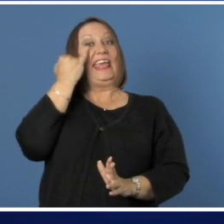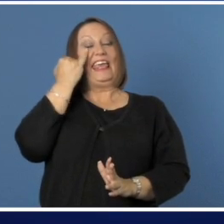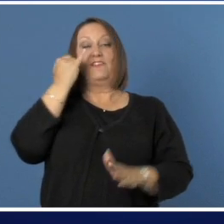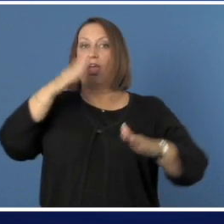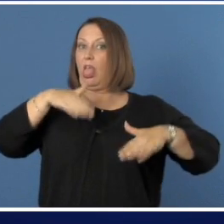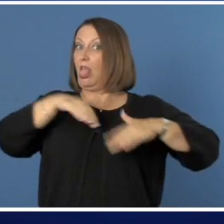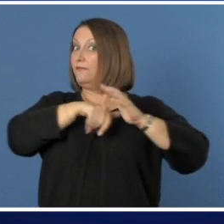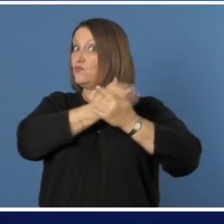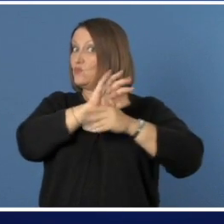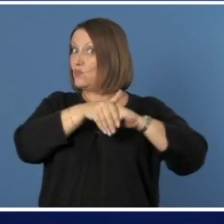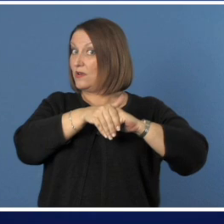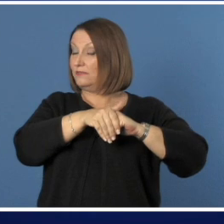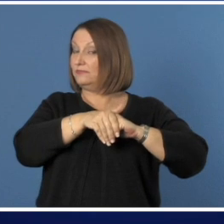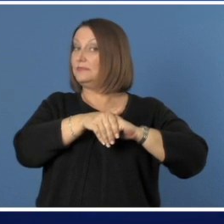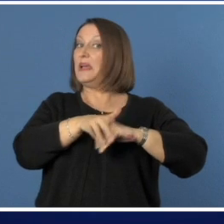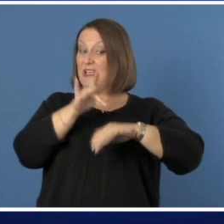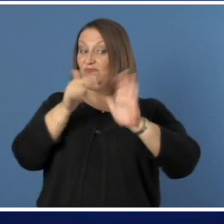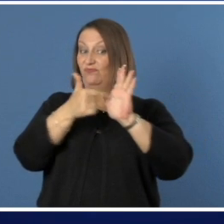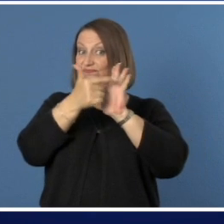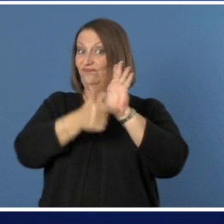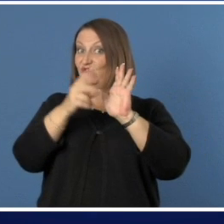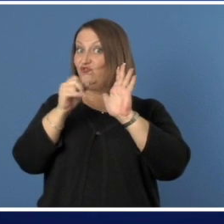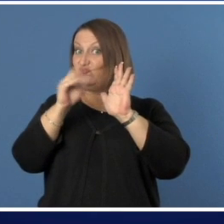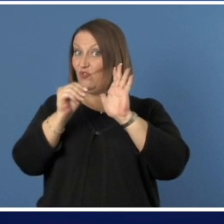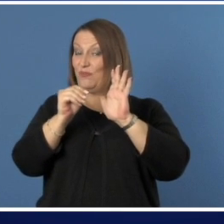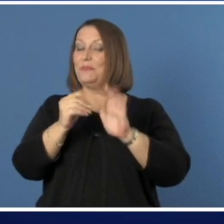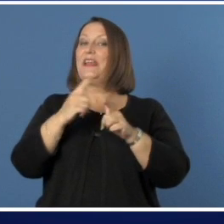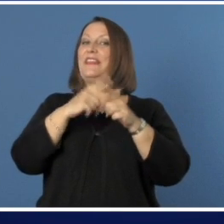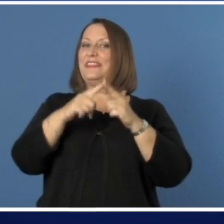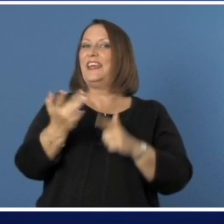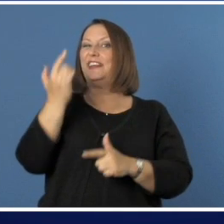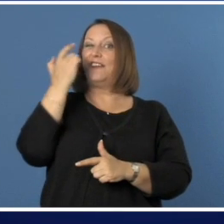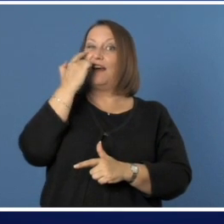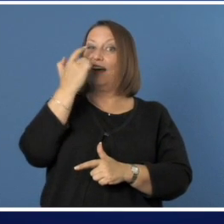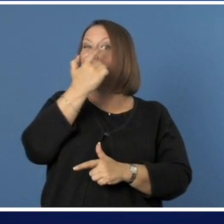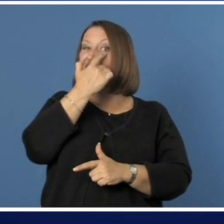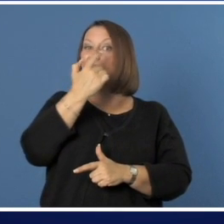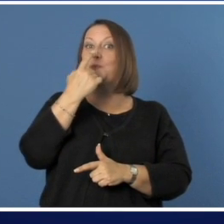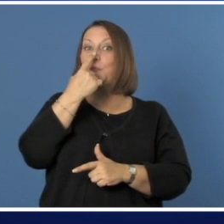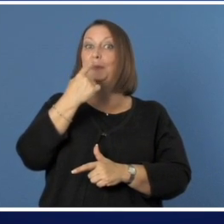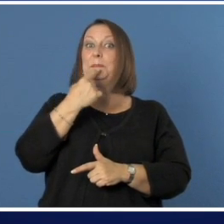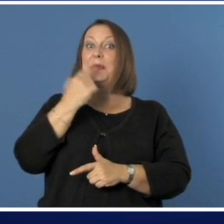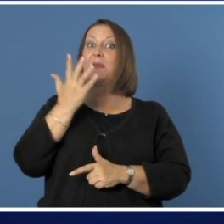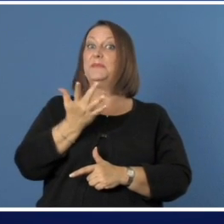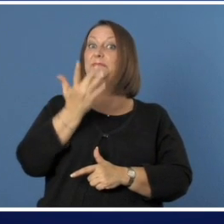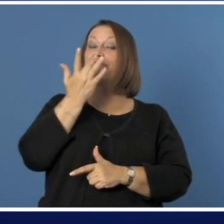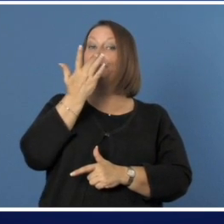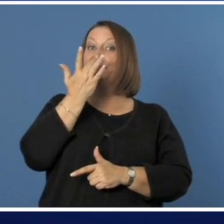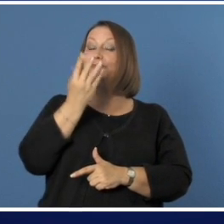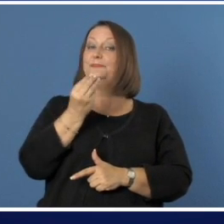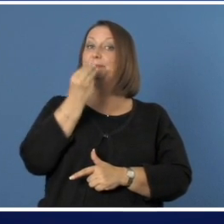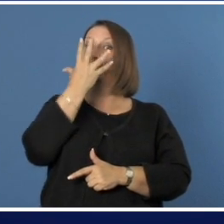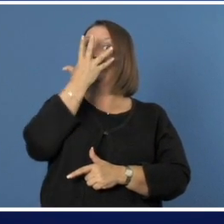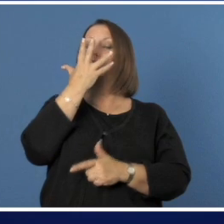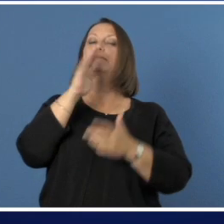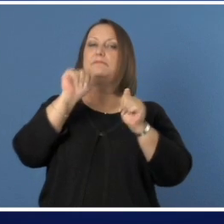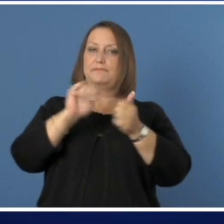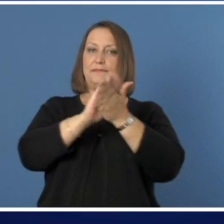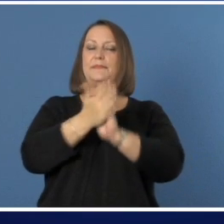If you then touch your eyes, mouth, or nose before washing your hands, you may become